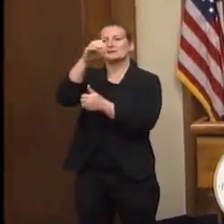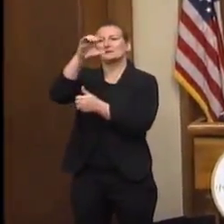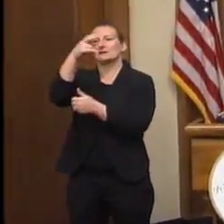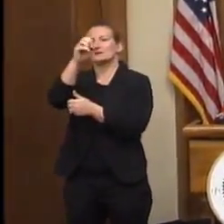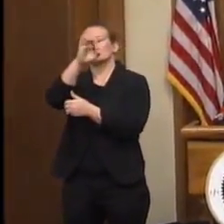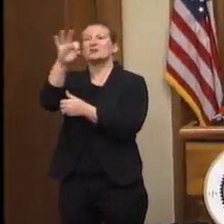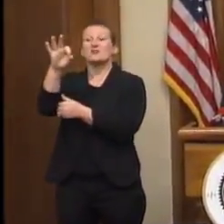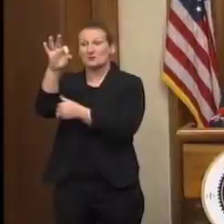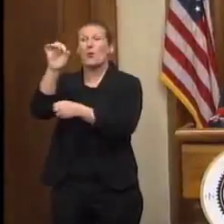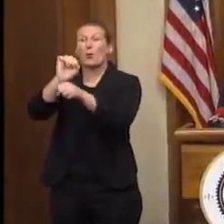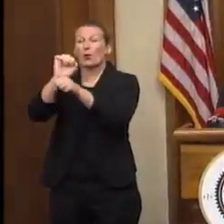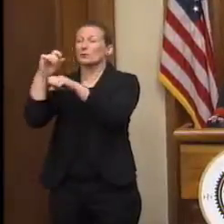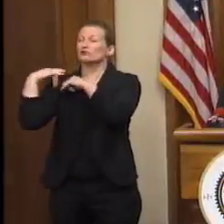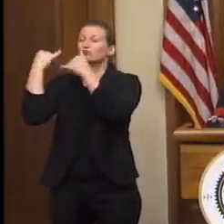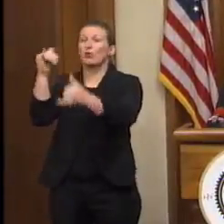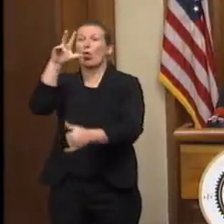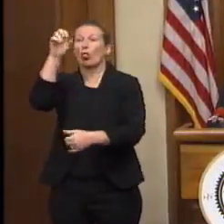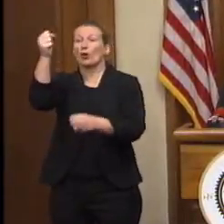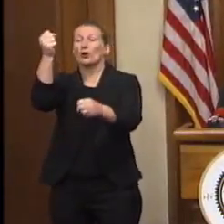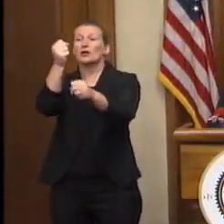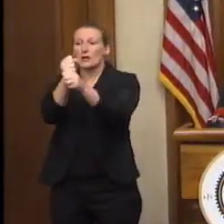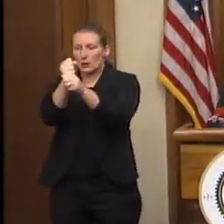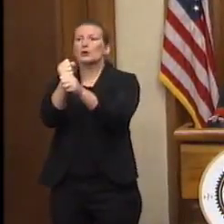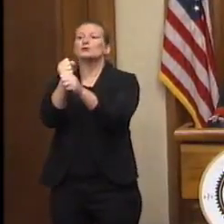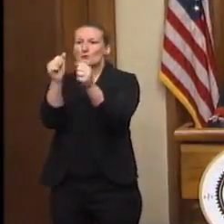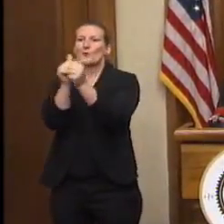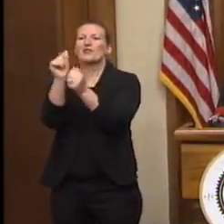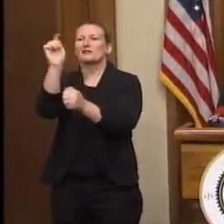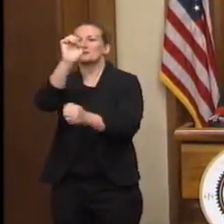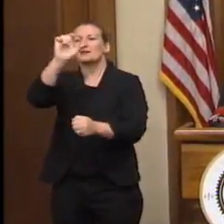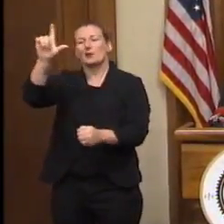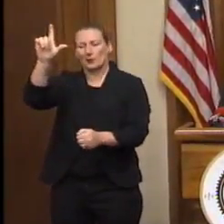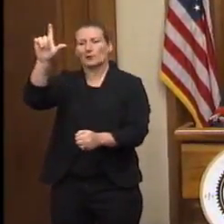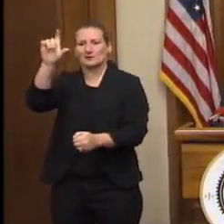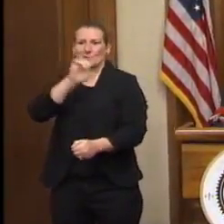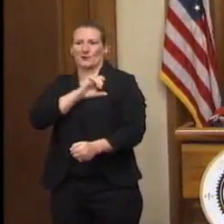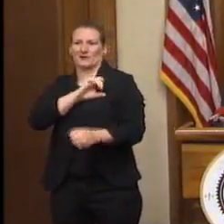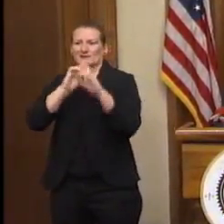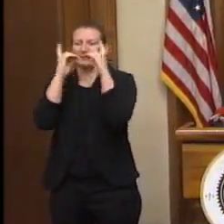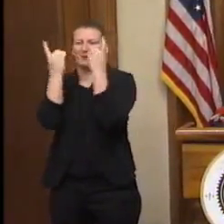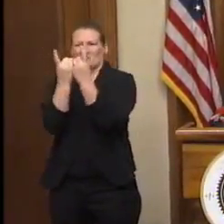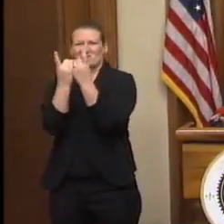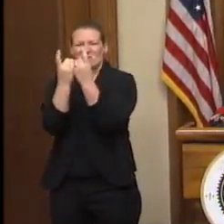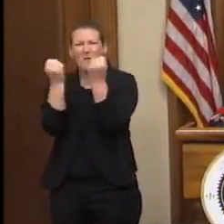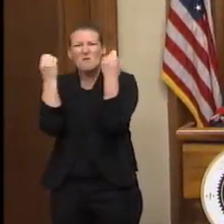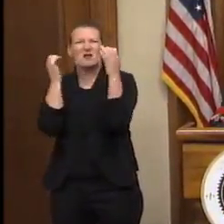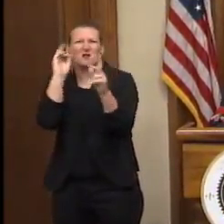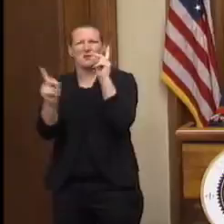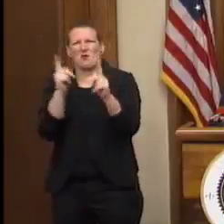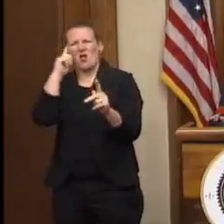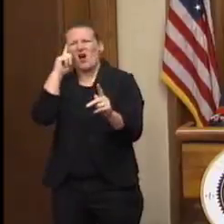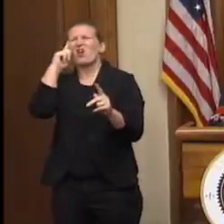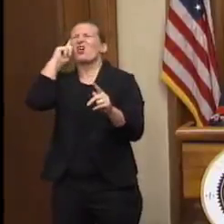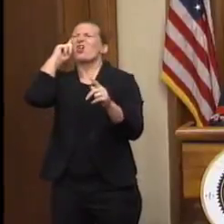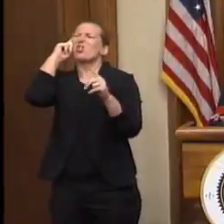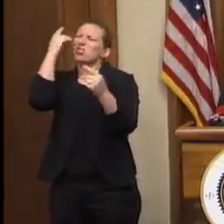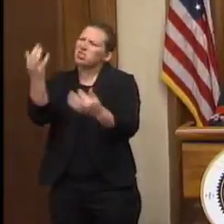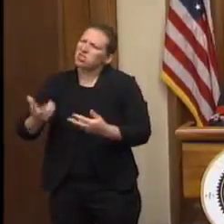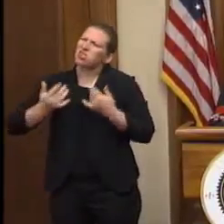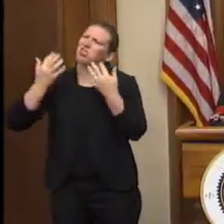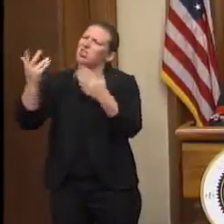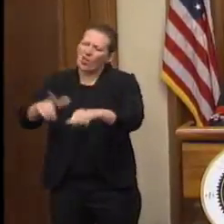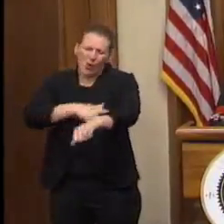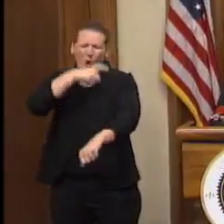department. Many of you thought we were taking too long to find a new chief. Our thought has